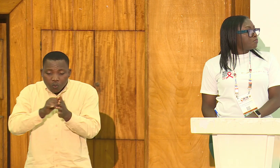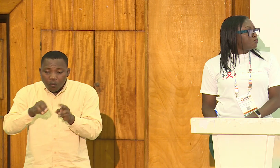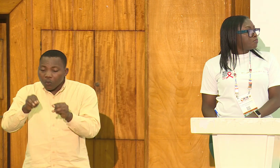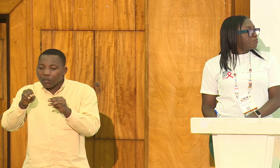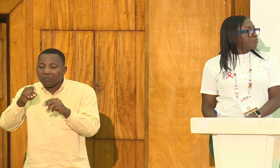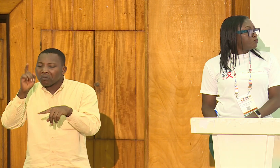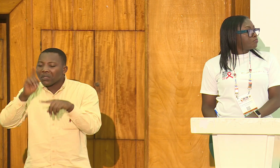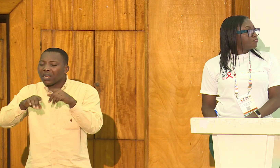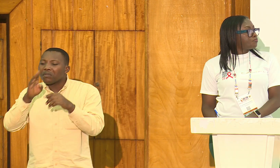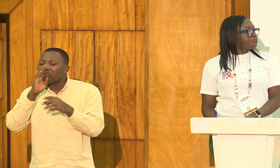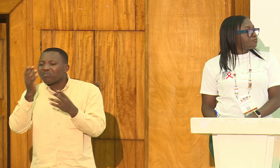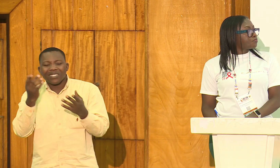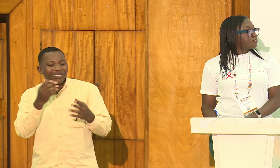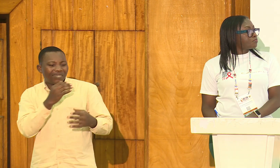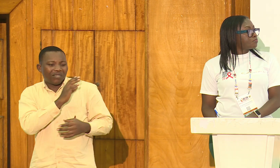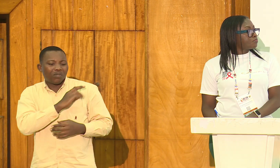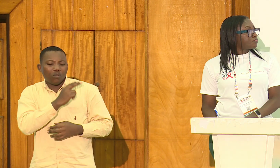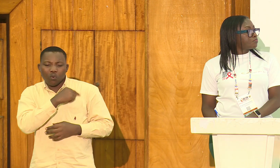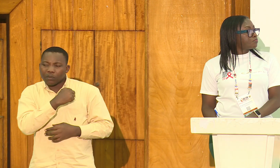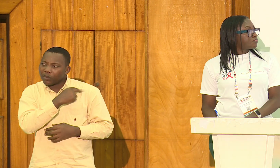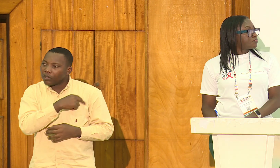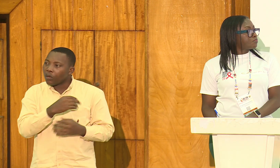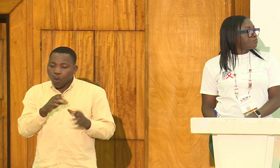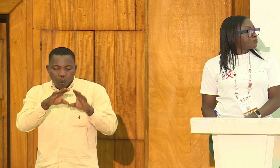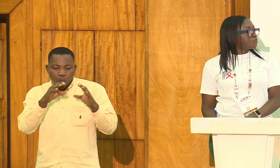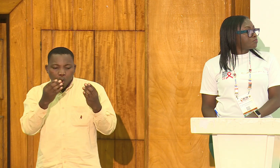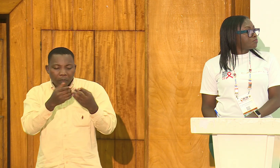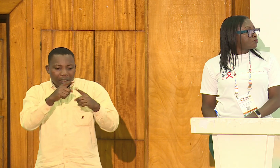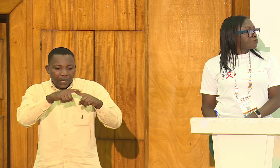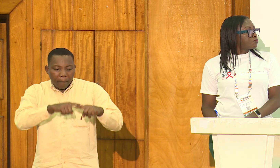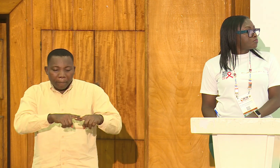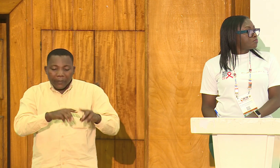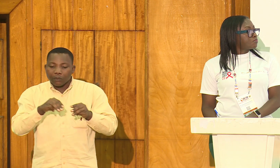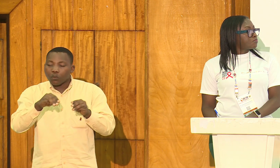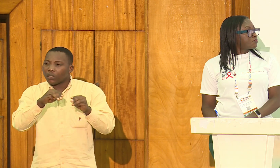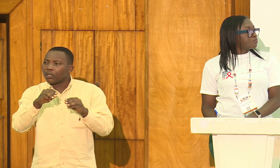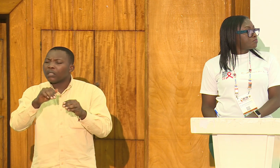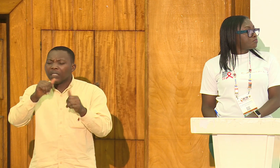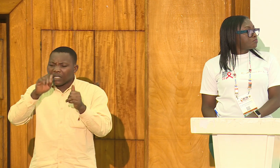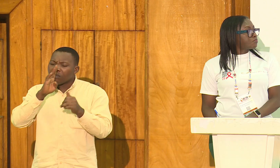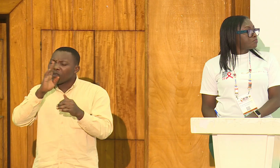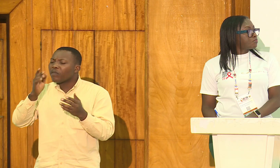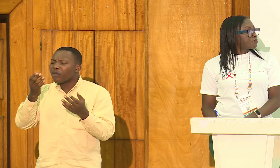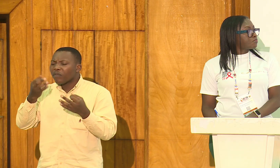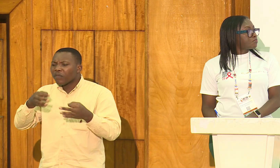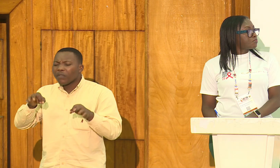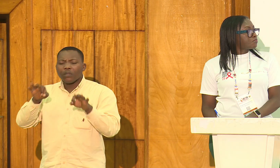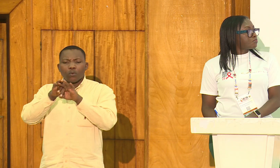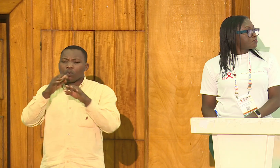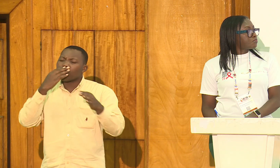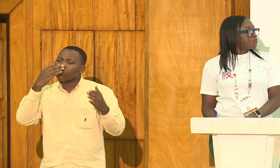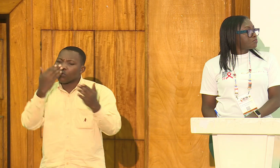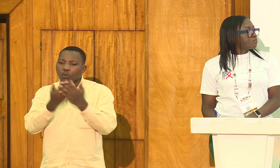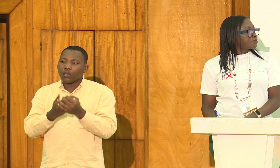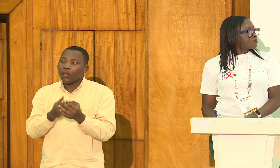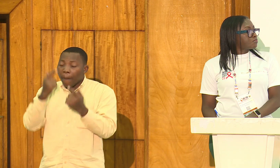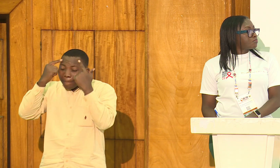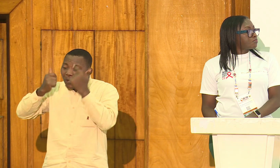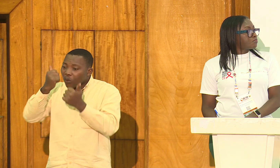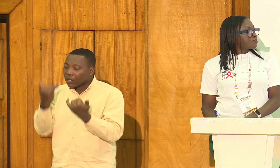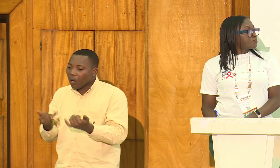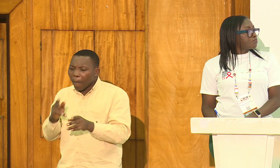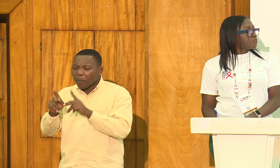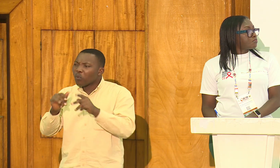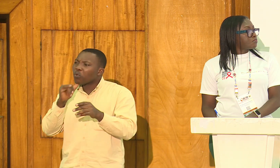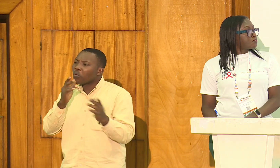Community-based models can be very, very effective, especially at picking up people, because people don't walk into clinics as